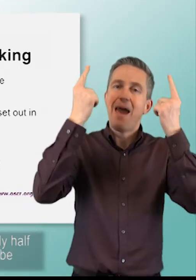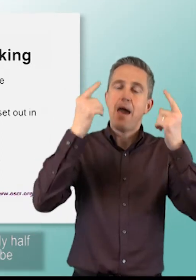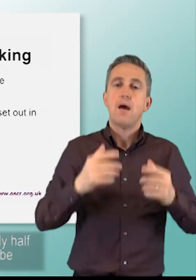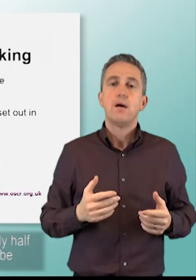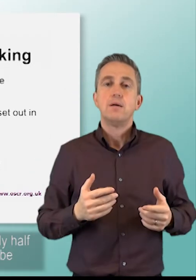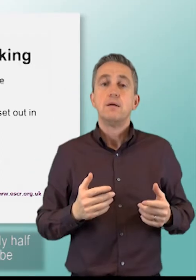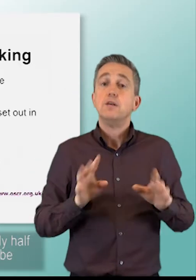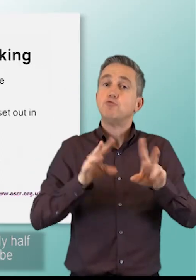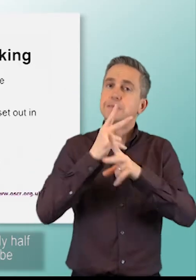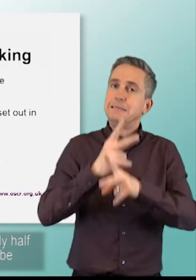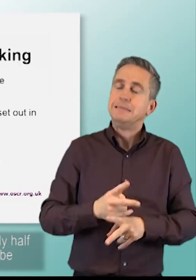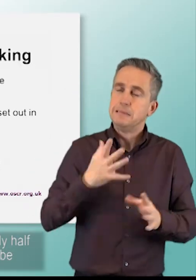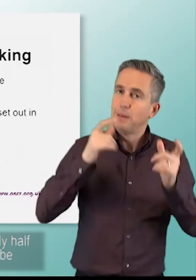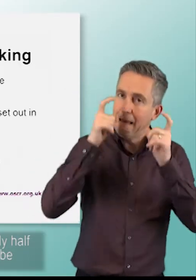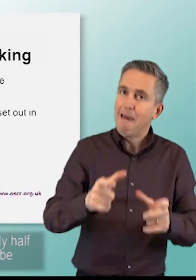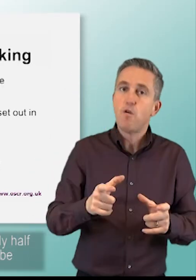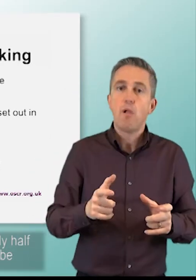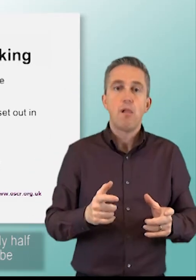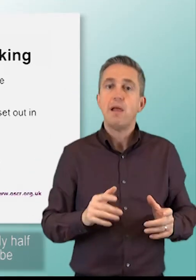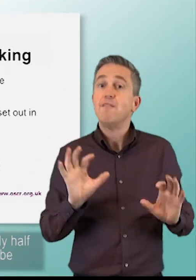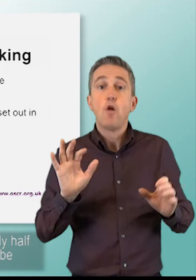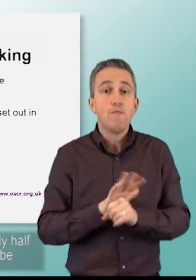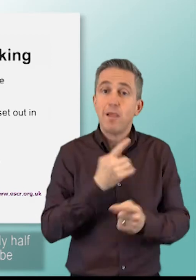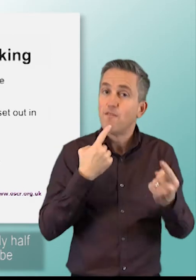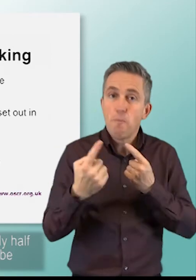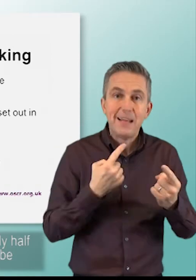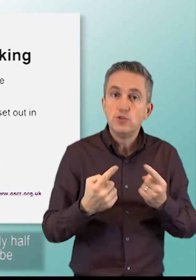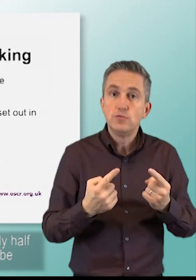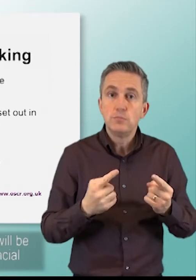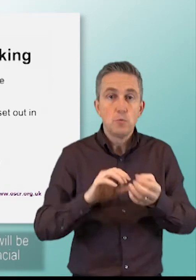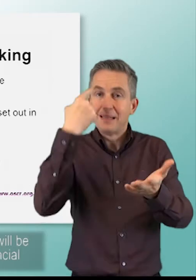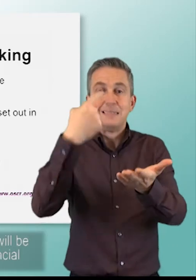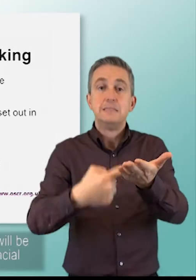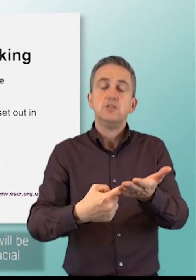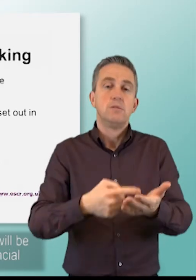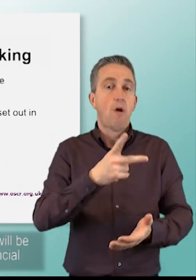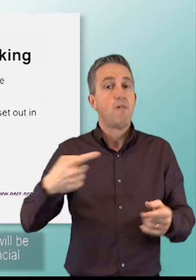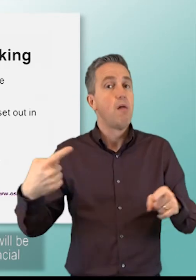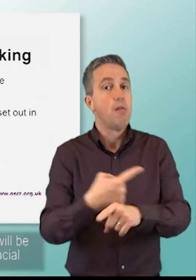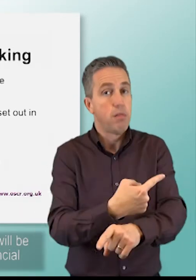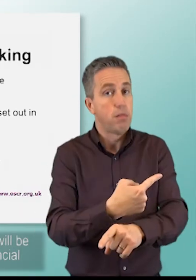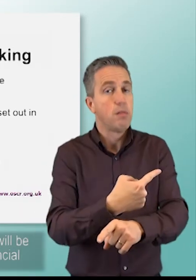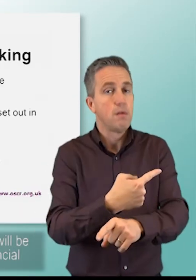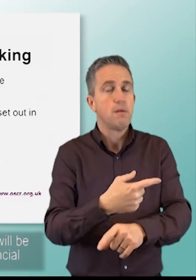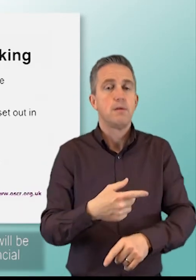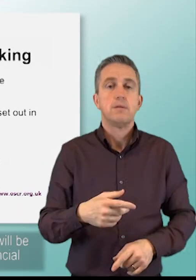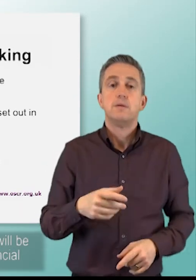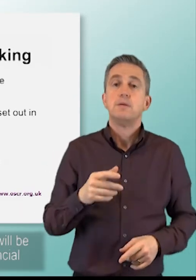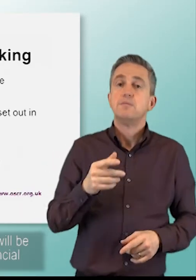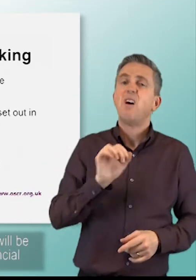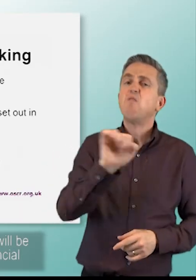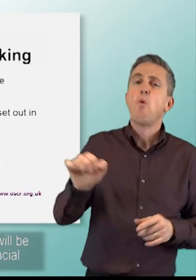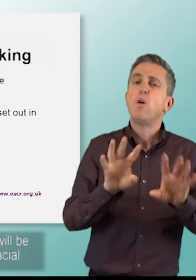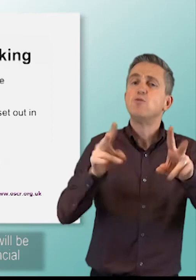and make a decision with only half of the information that you actually really need to be able to make that decision properly. So, for instance, it will be